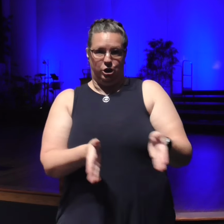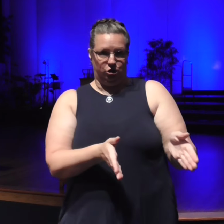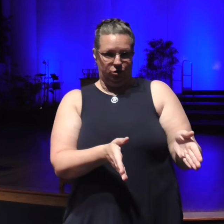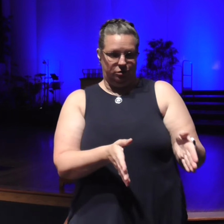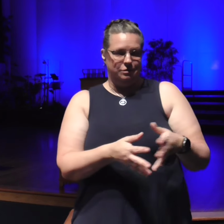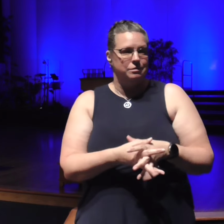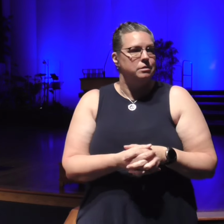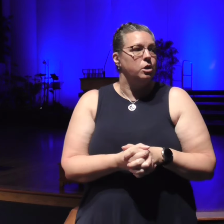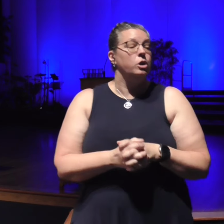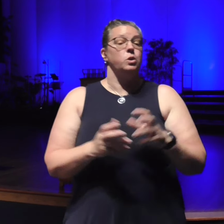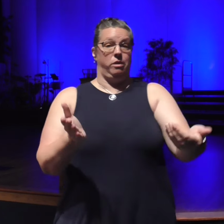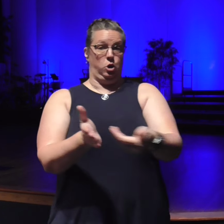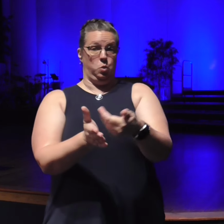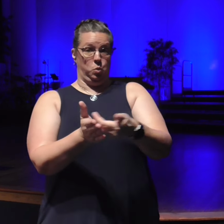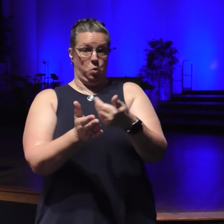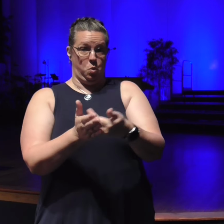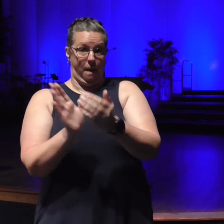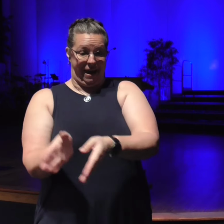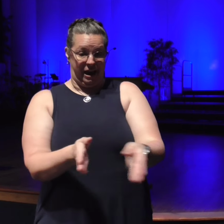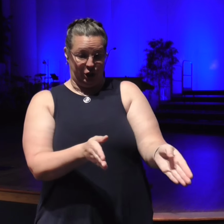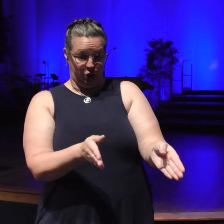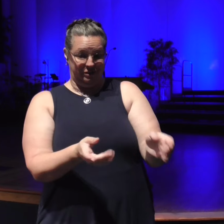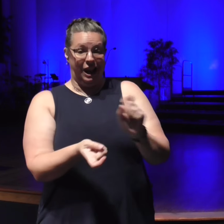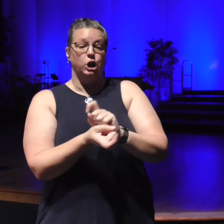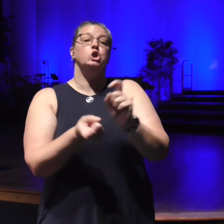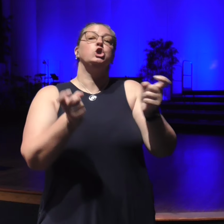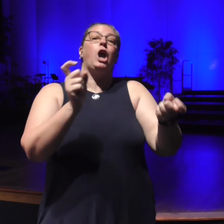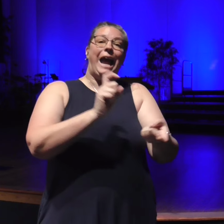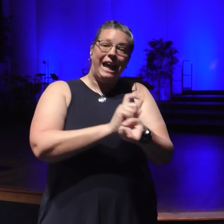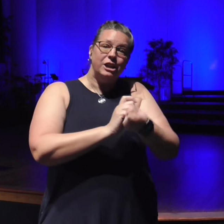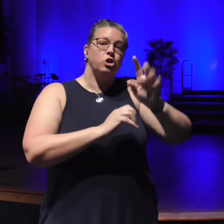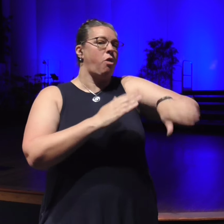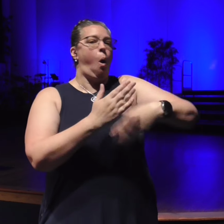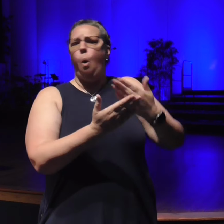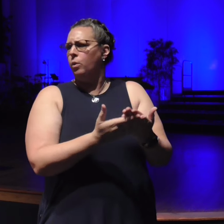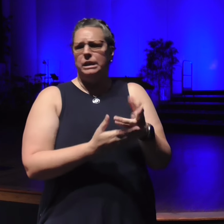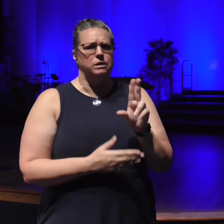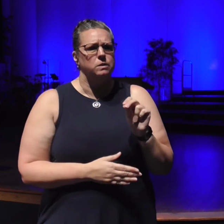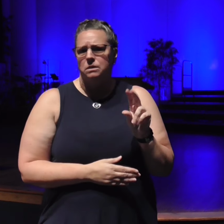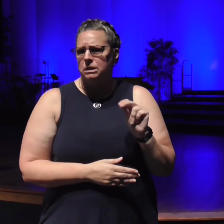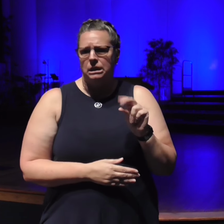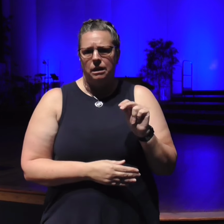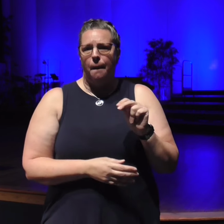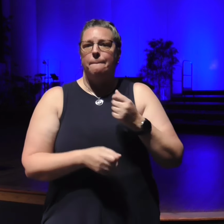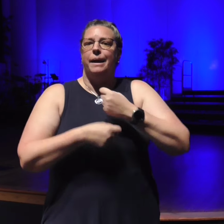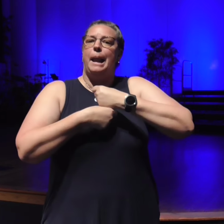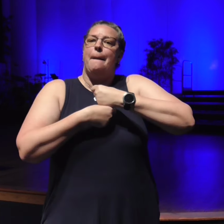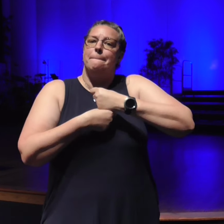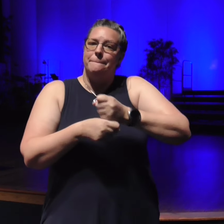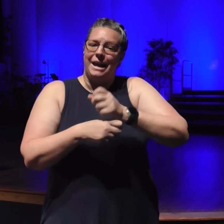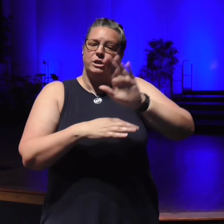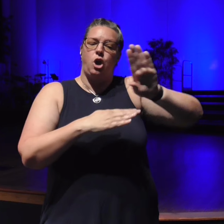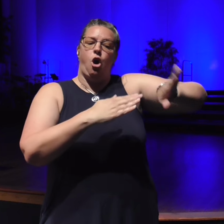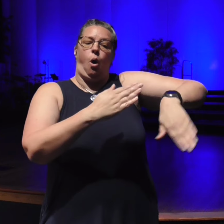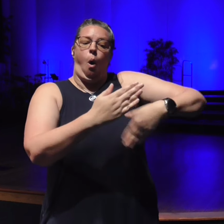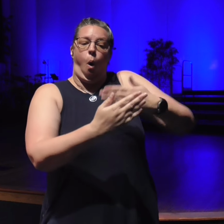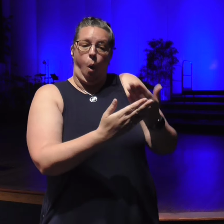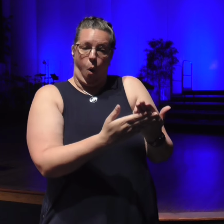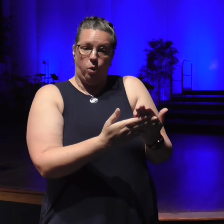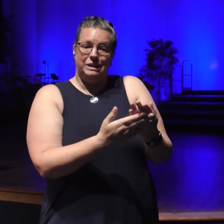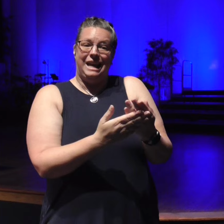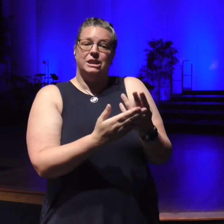that those new patterns, it doesn't change our wholeness. It just makes our wholeness look a